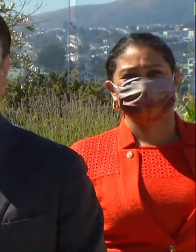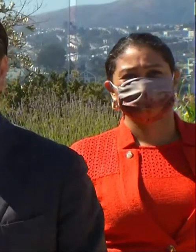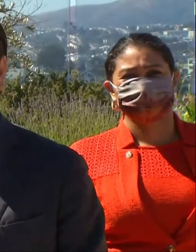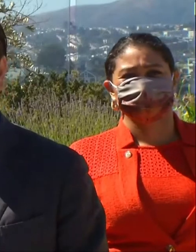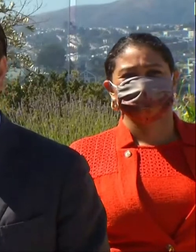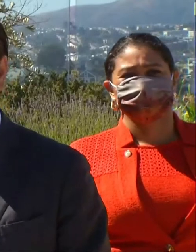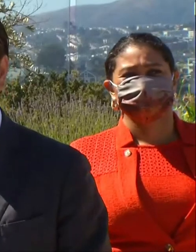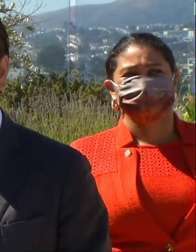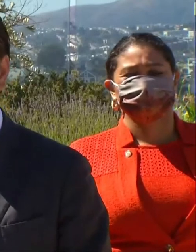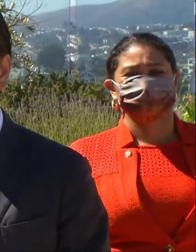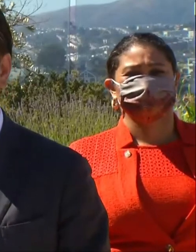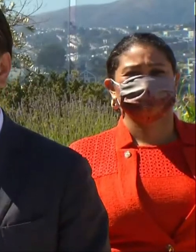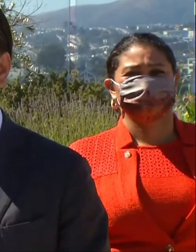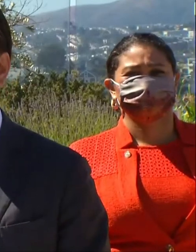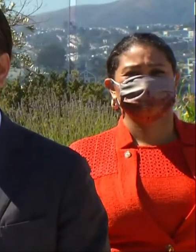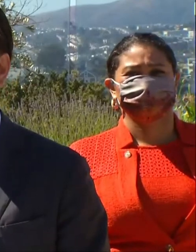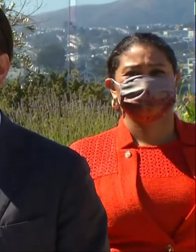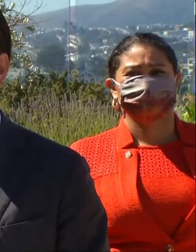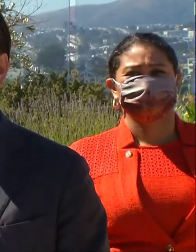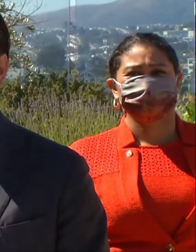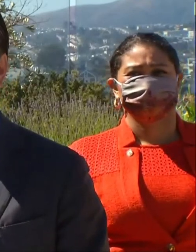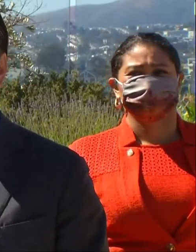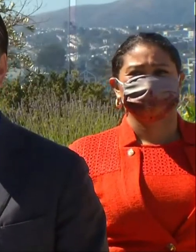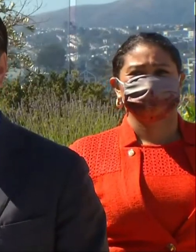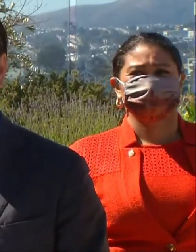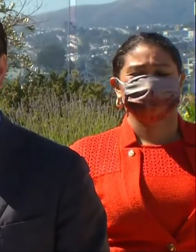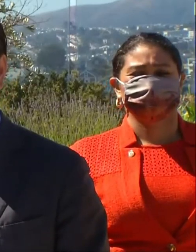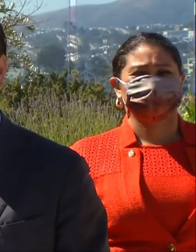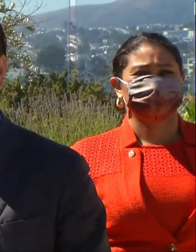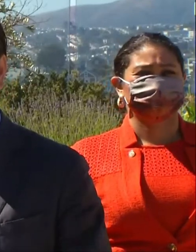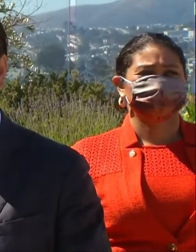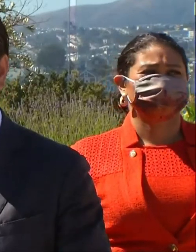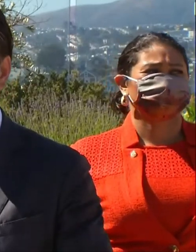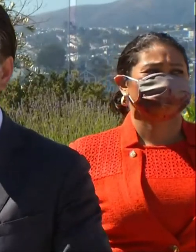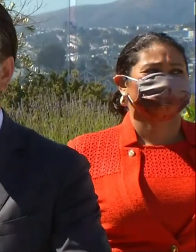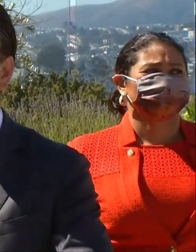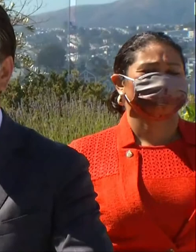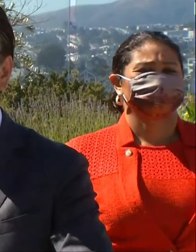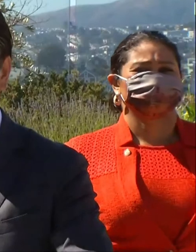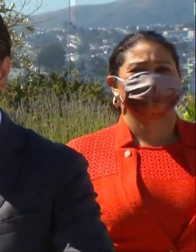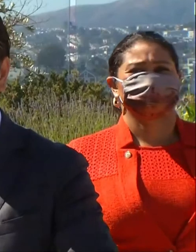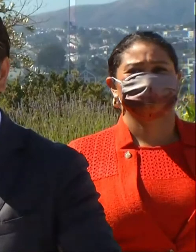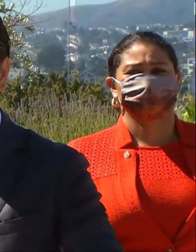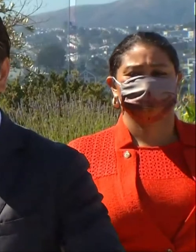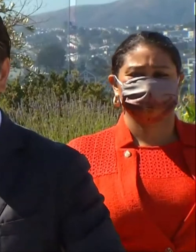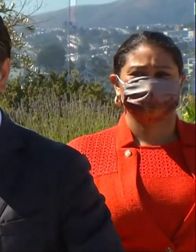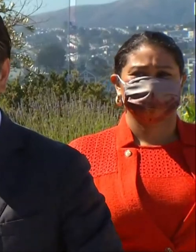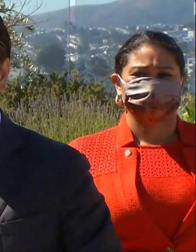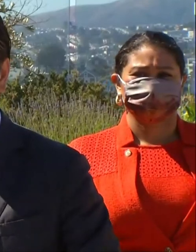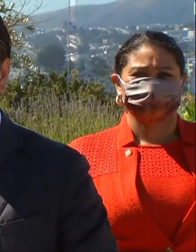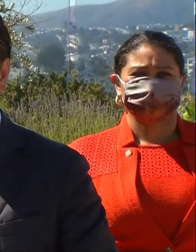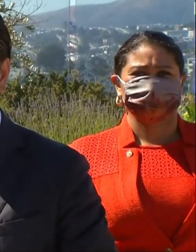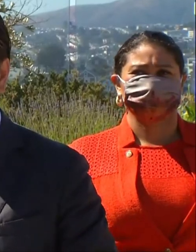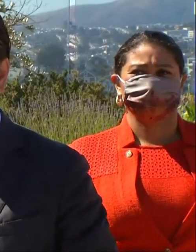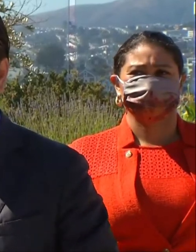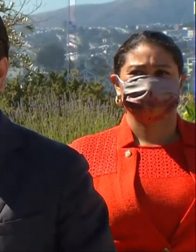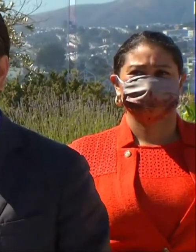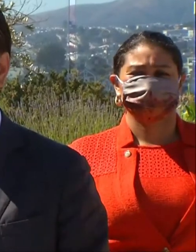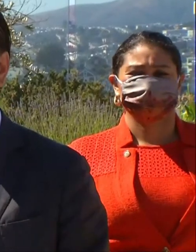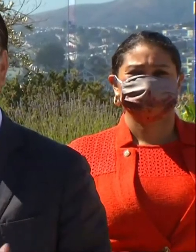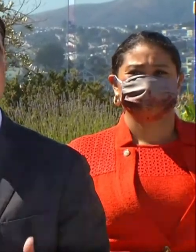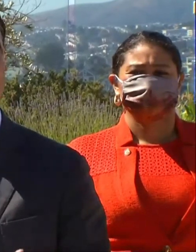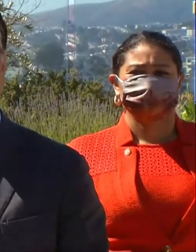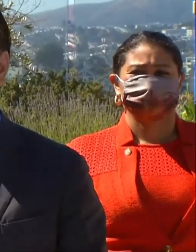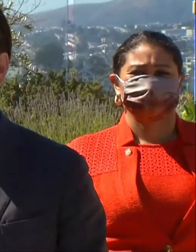laws regulating assault weapons are unconstitutional. That appeal is on file. I think we can agree